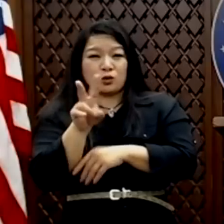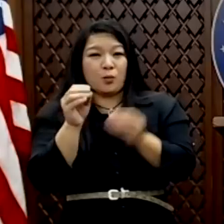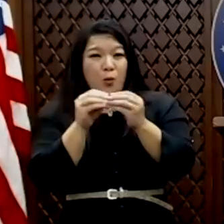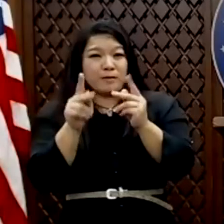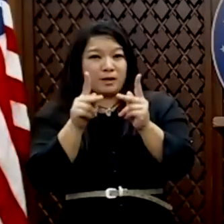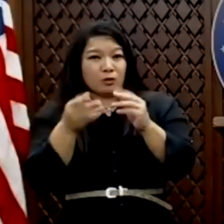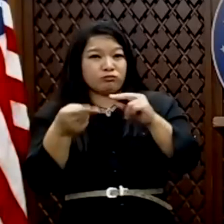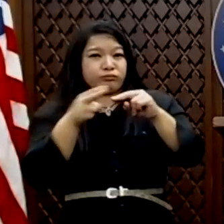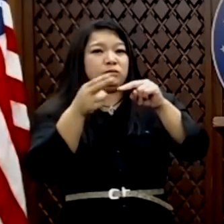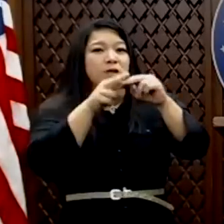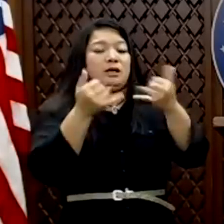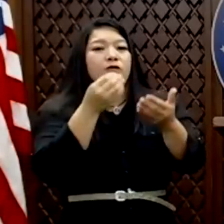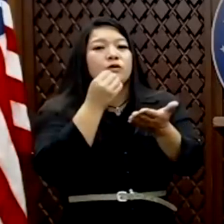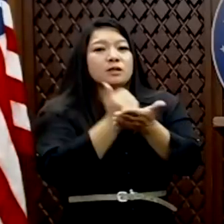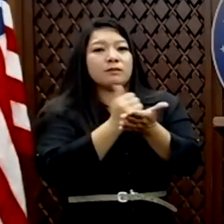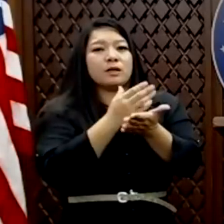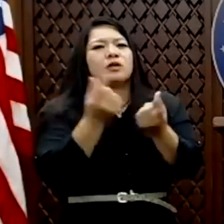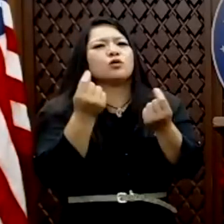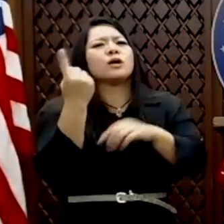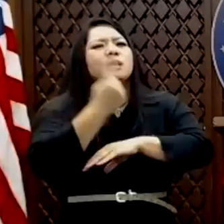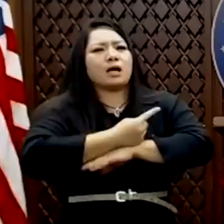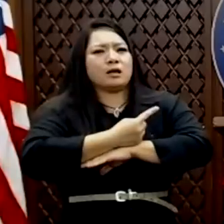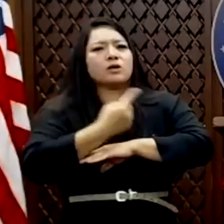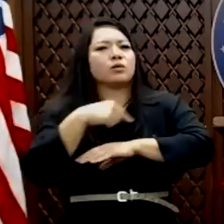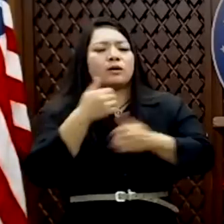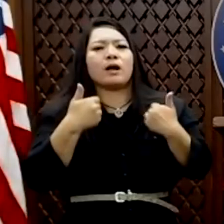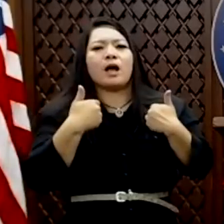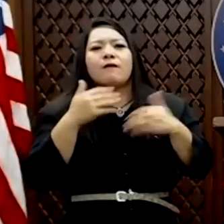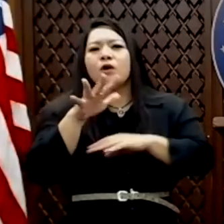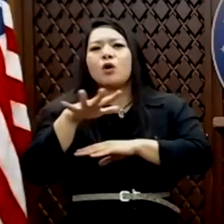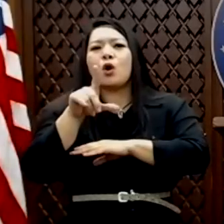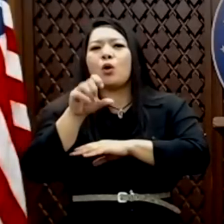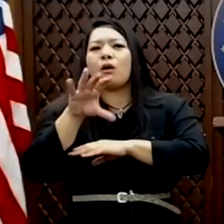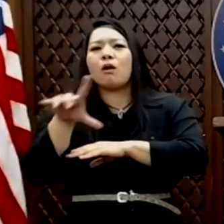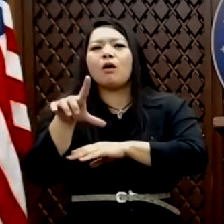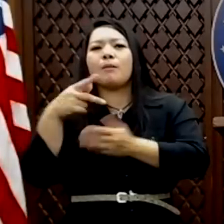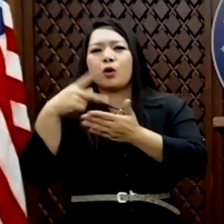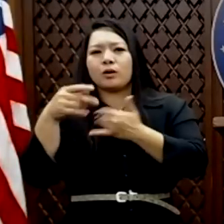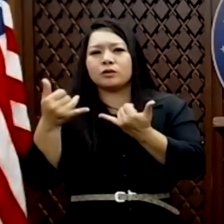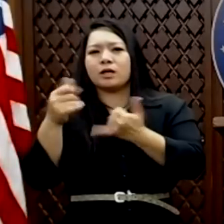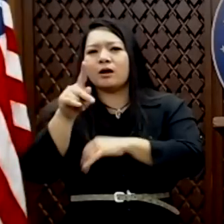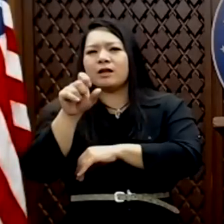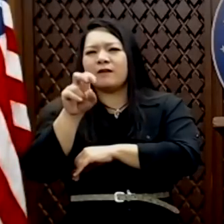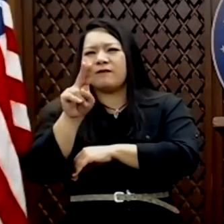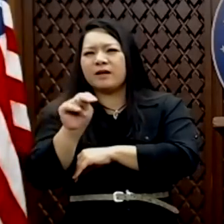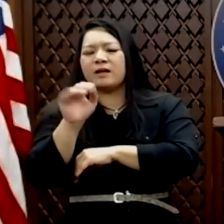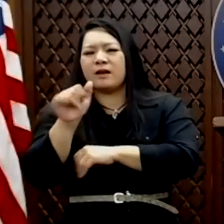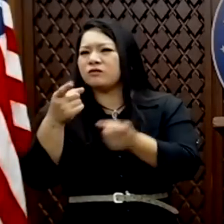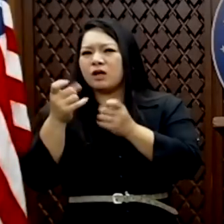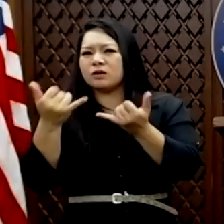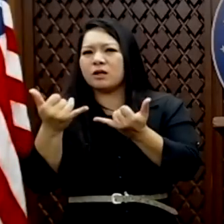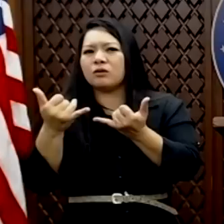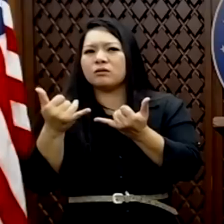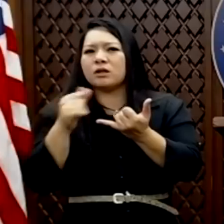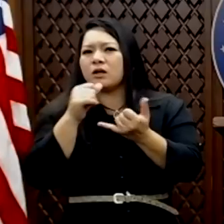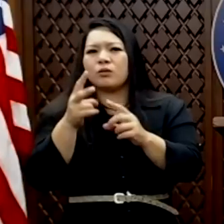it within a day. So we already have local programs, Kevin, that is immediate right now.